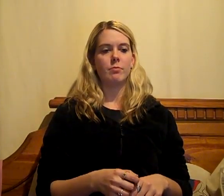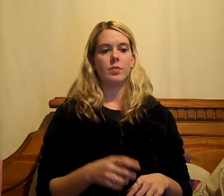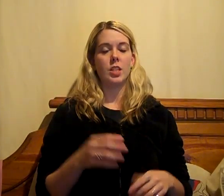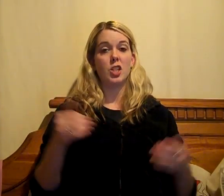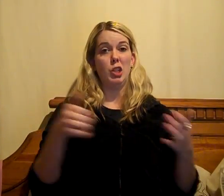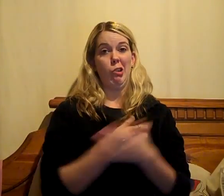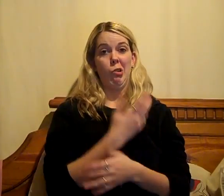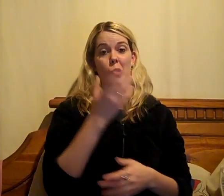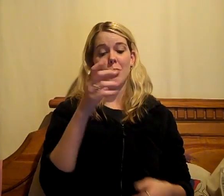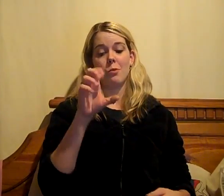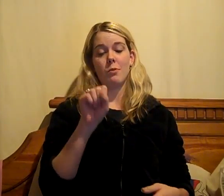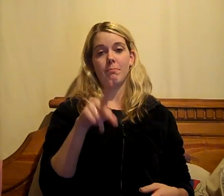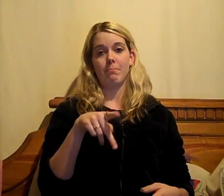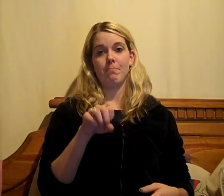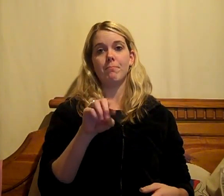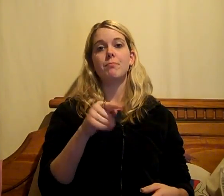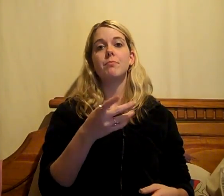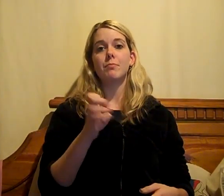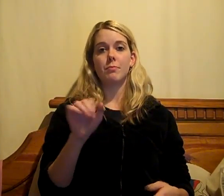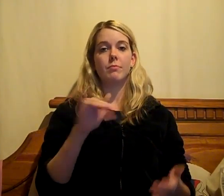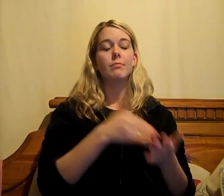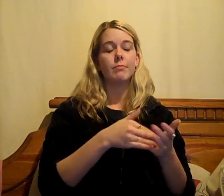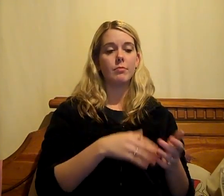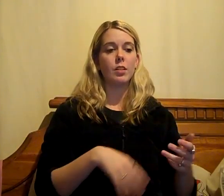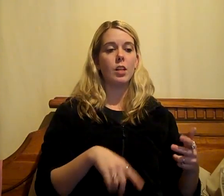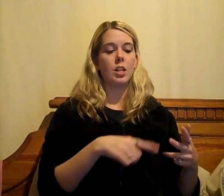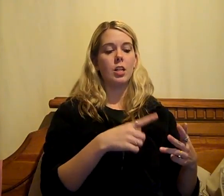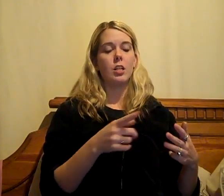Okay, another sponge. Taking the reddish orange.